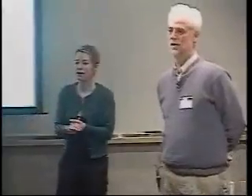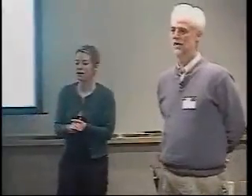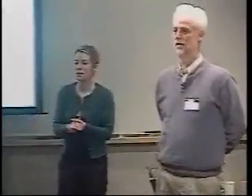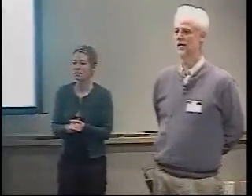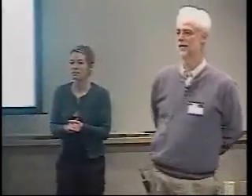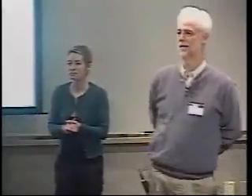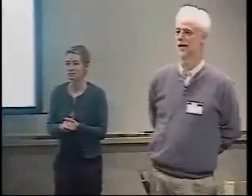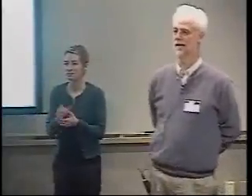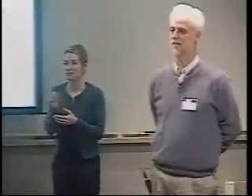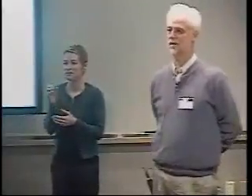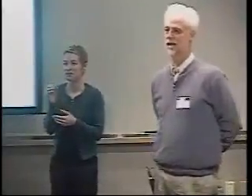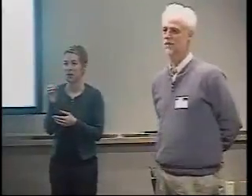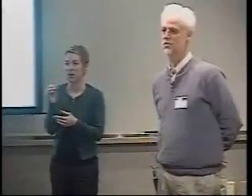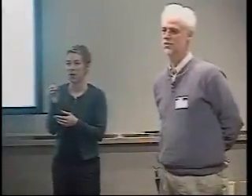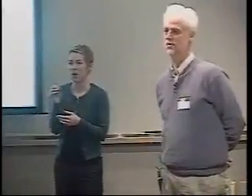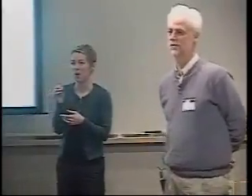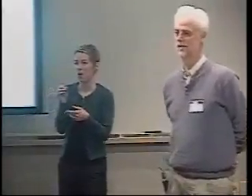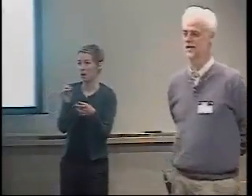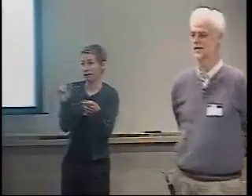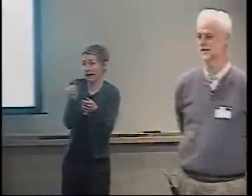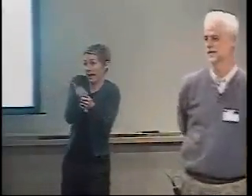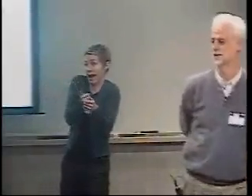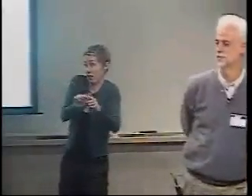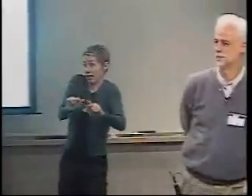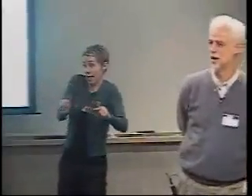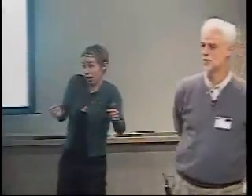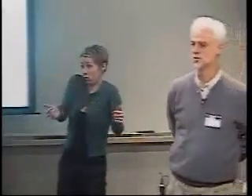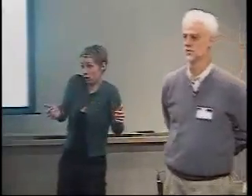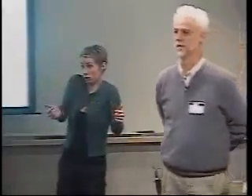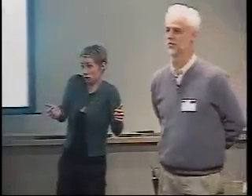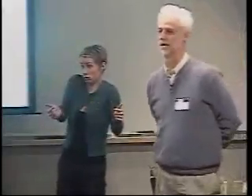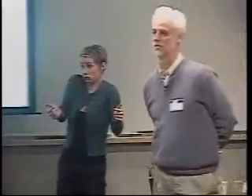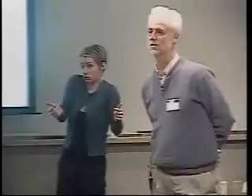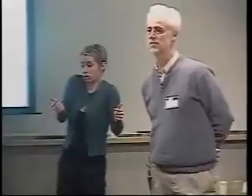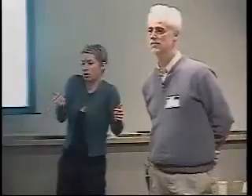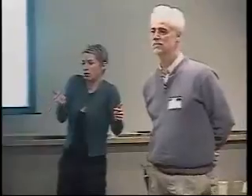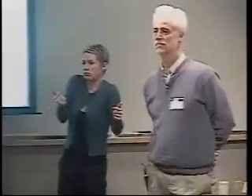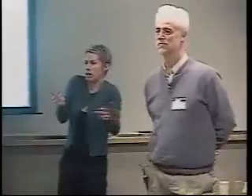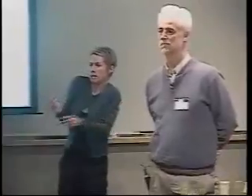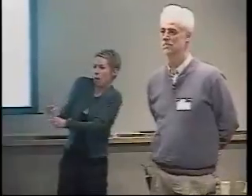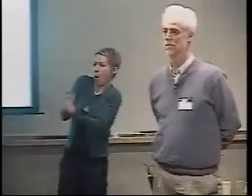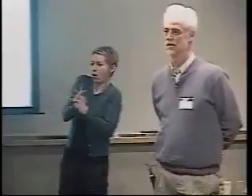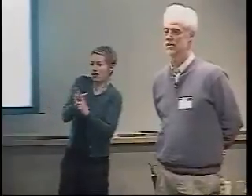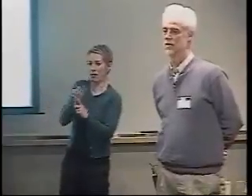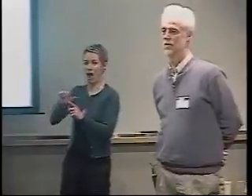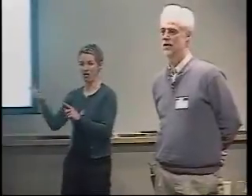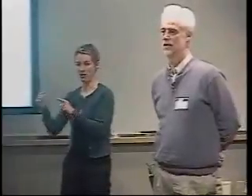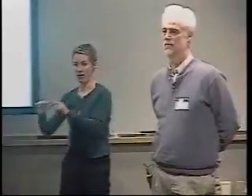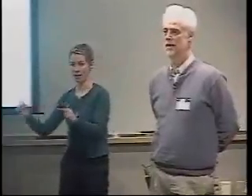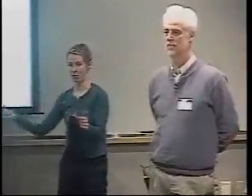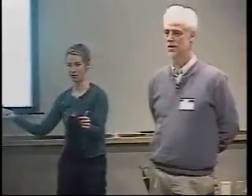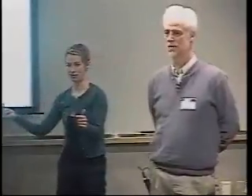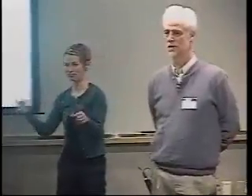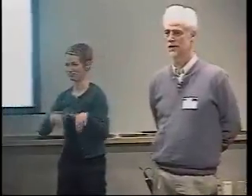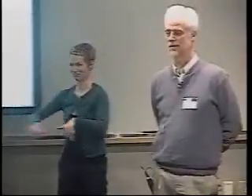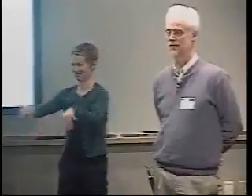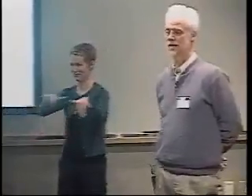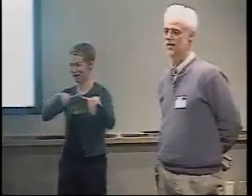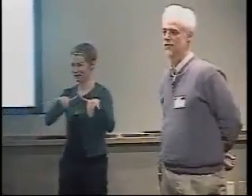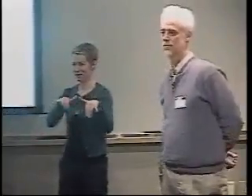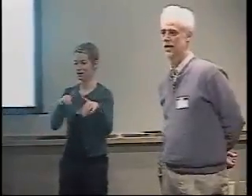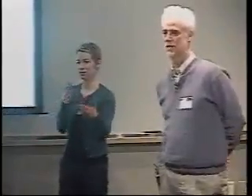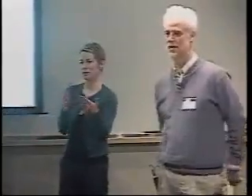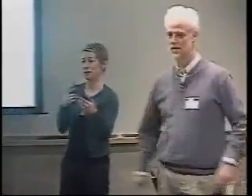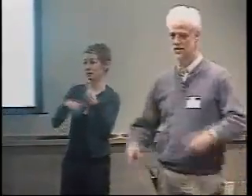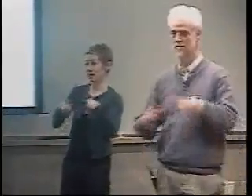So like every language, it borrows from other languages. So it might borrow, like the